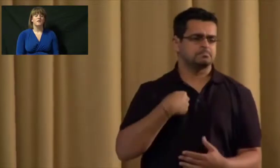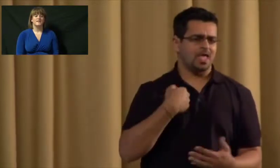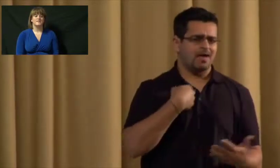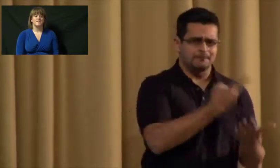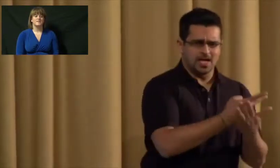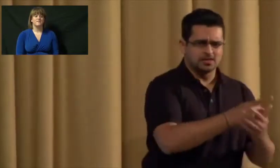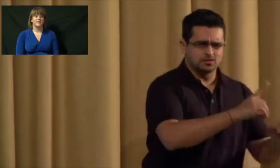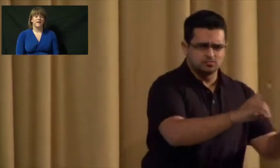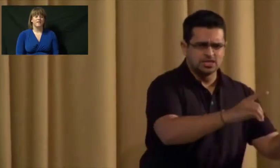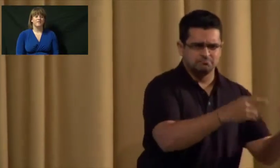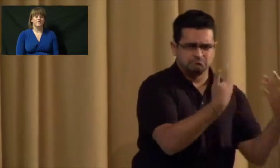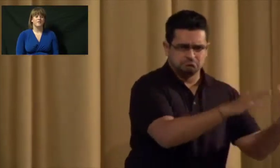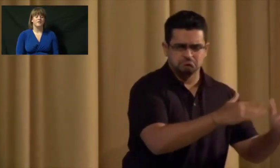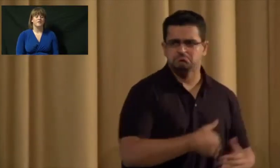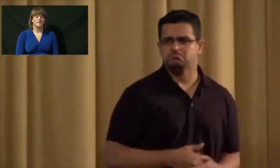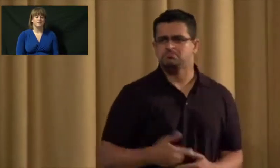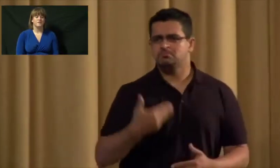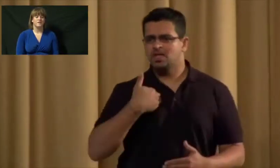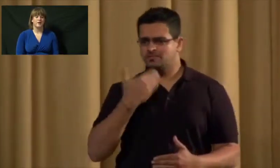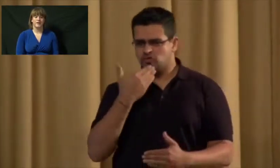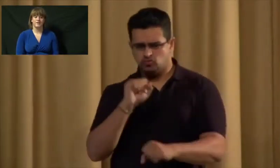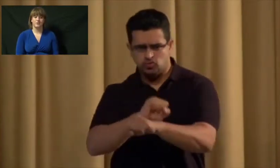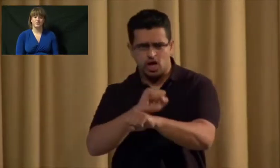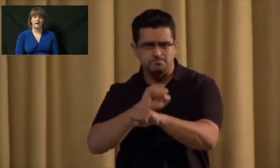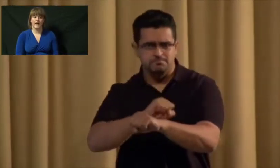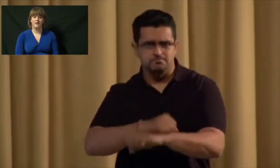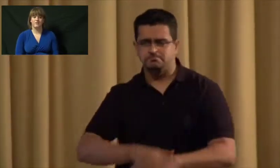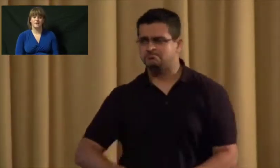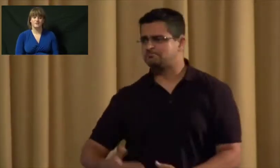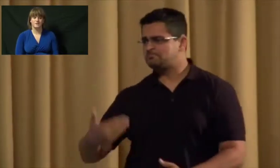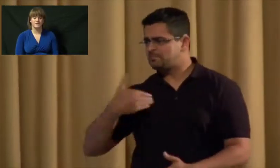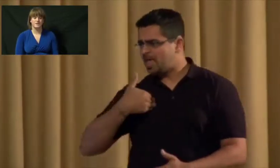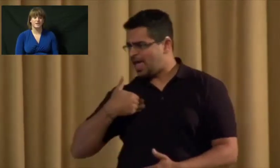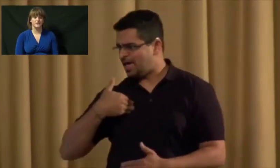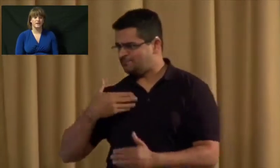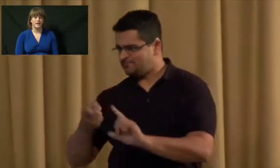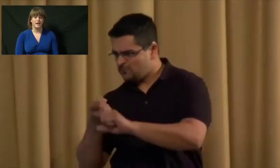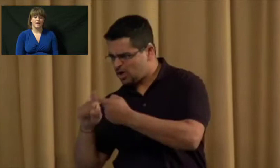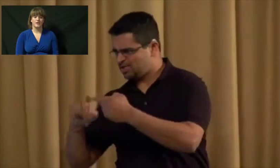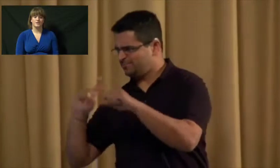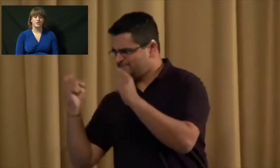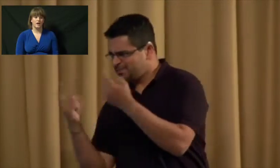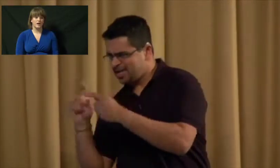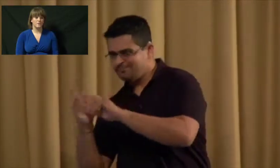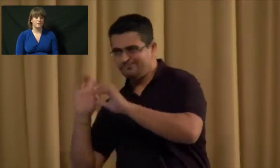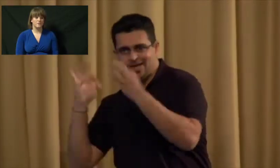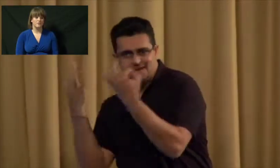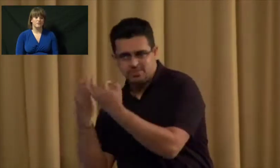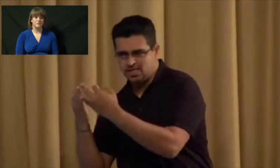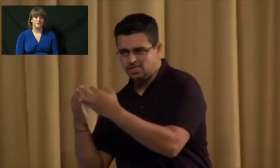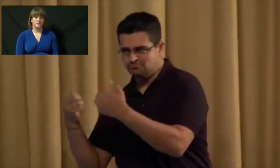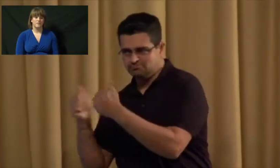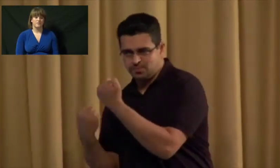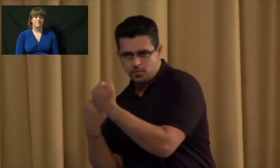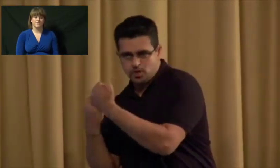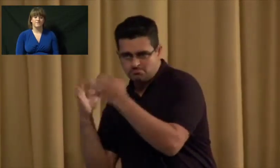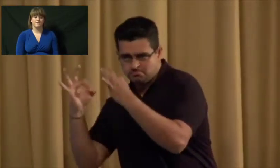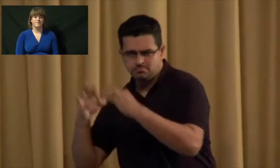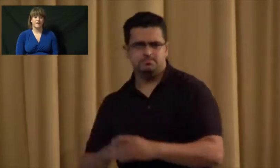In 2005, now mind you, I have a master's degree, a good job, friends and